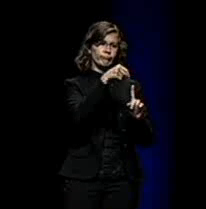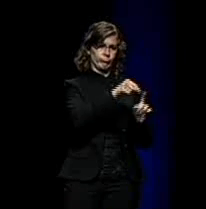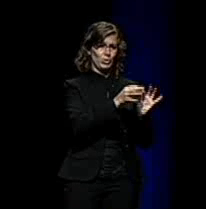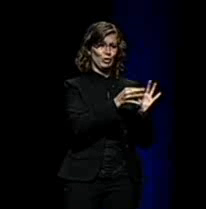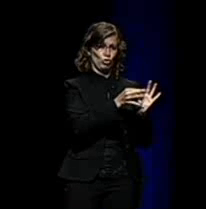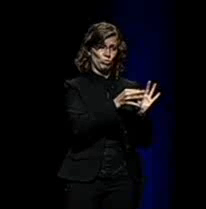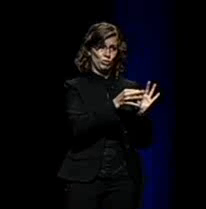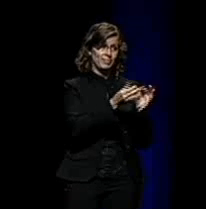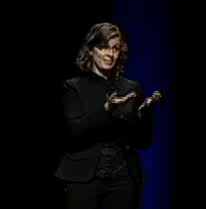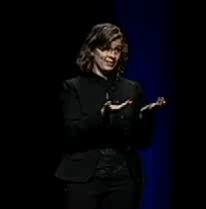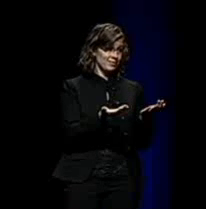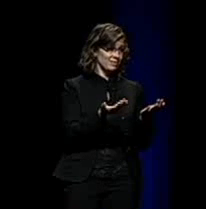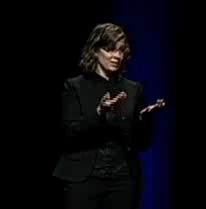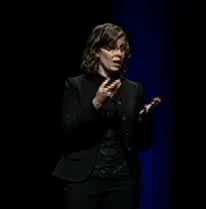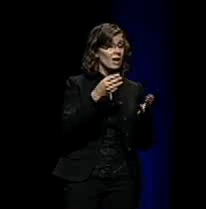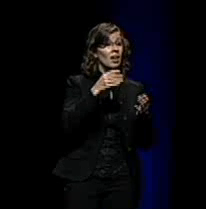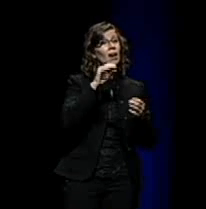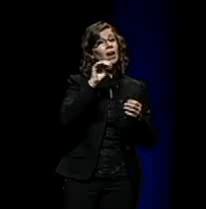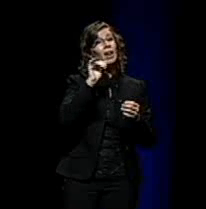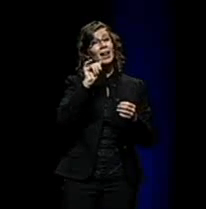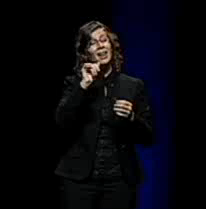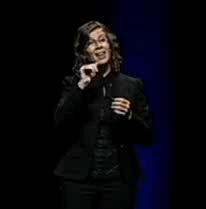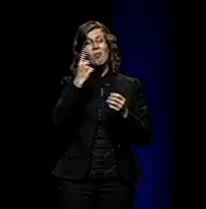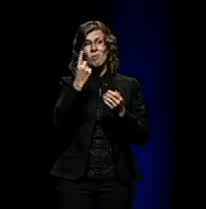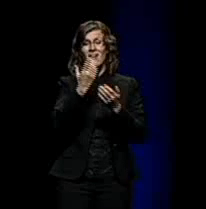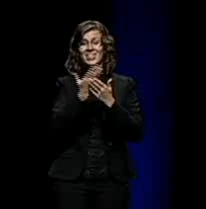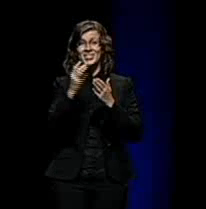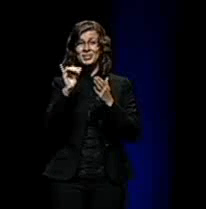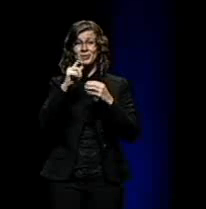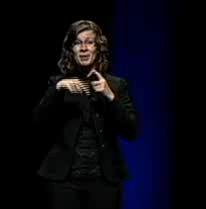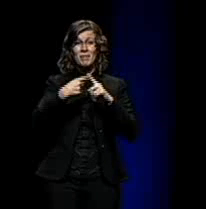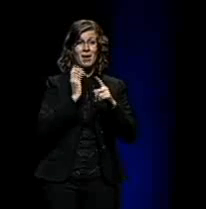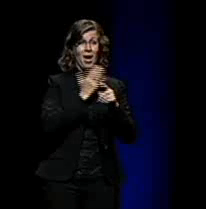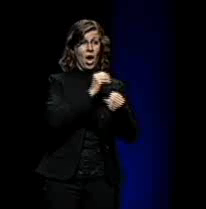too. If we could take the emotion out of our field,